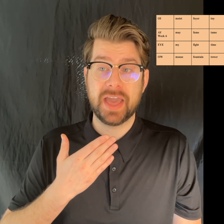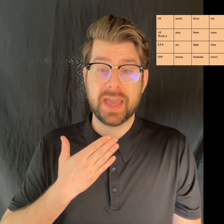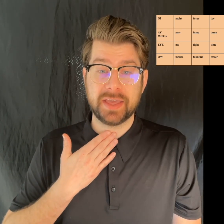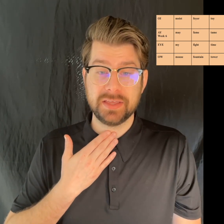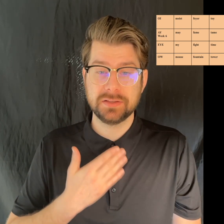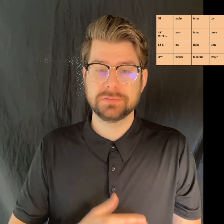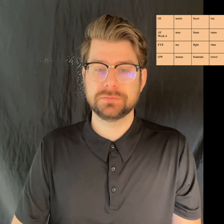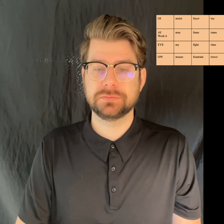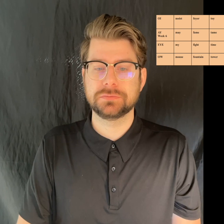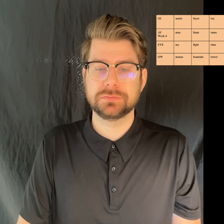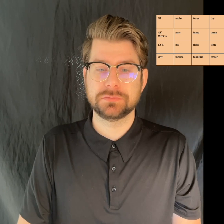they,